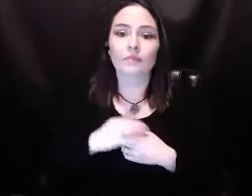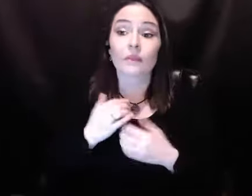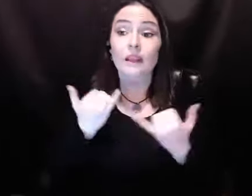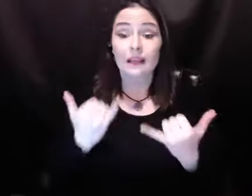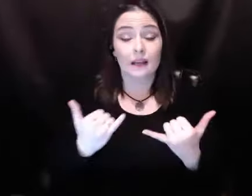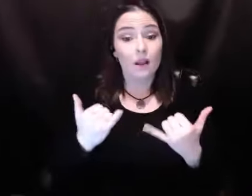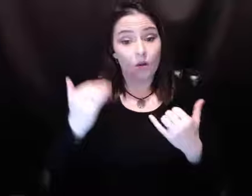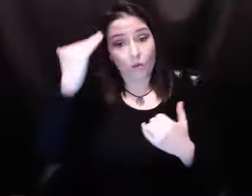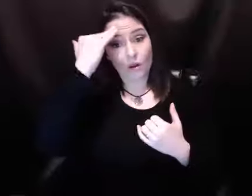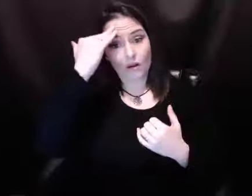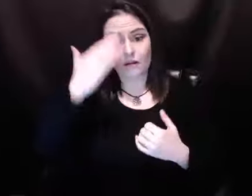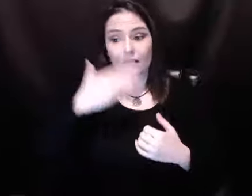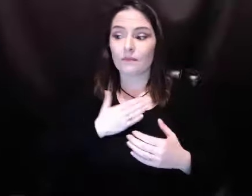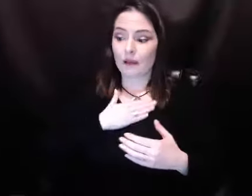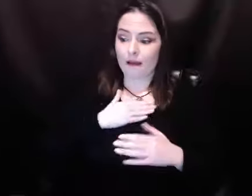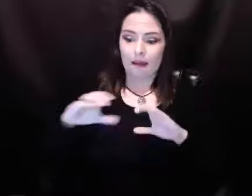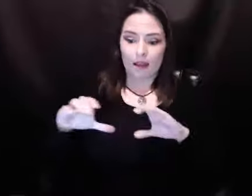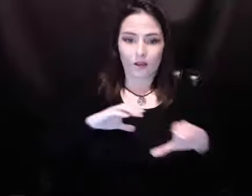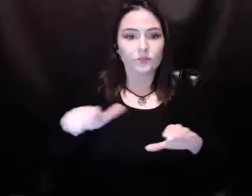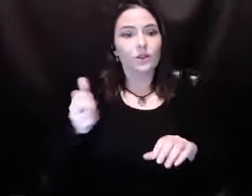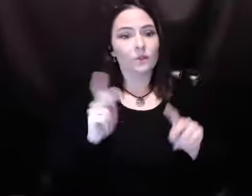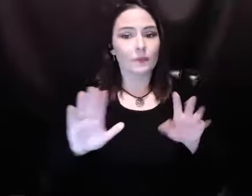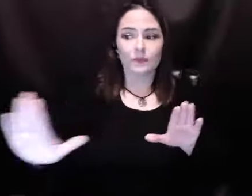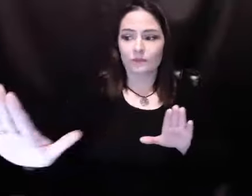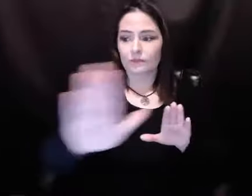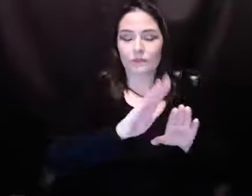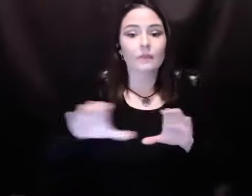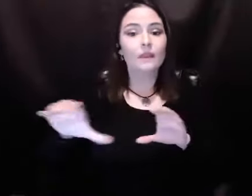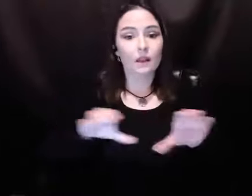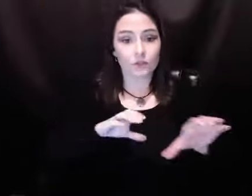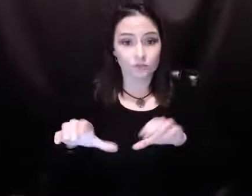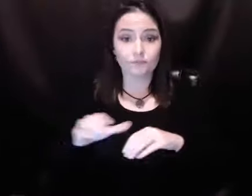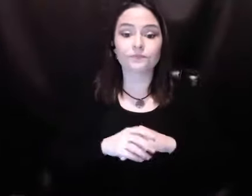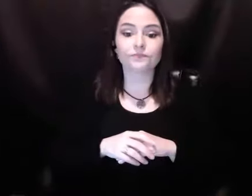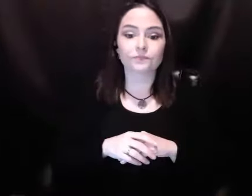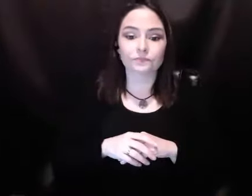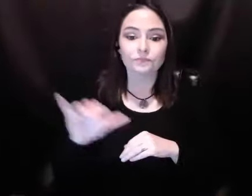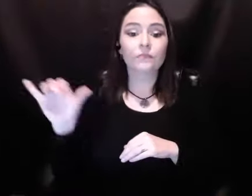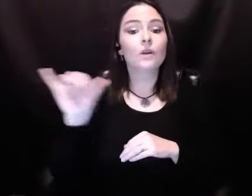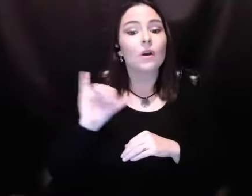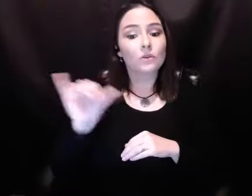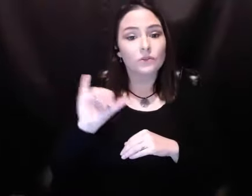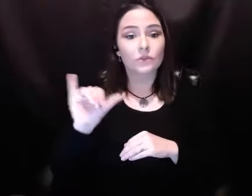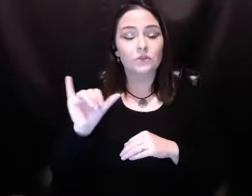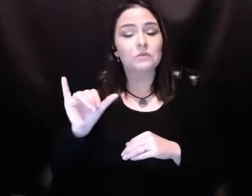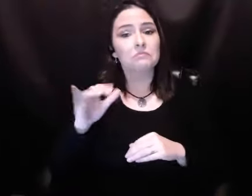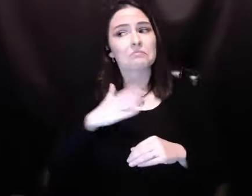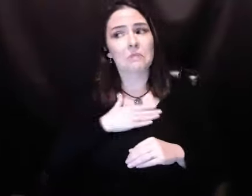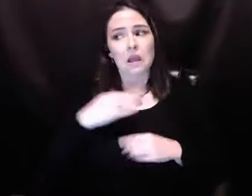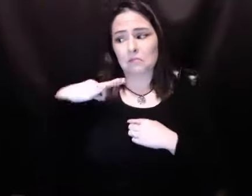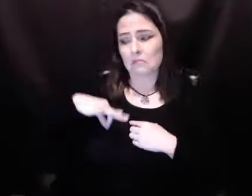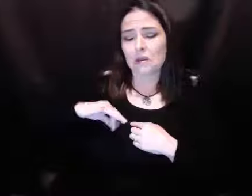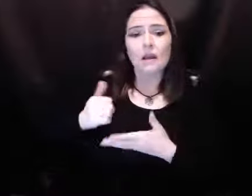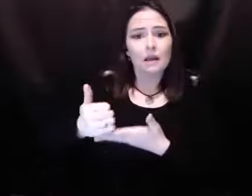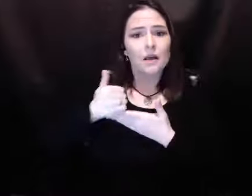super responsible, so much so that I disempowered others and enabled people around me. Since doing a fourth step inventory and